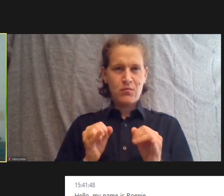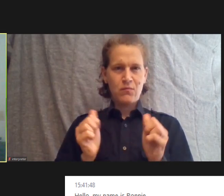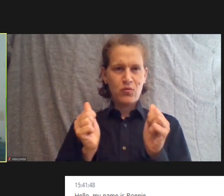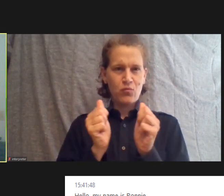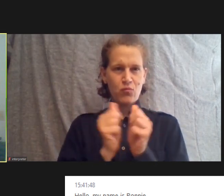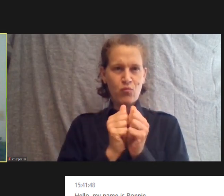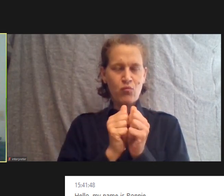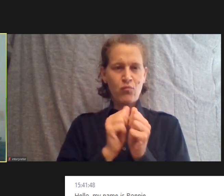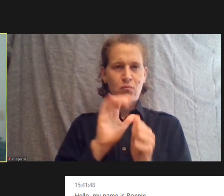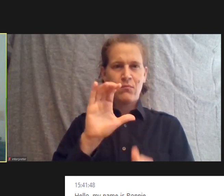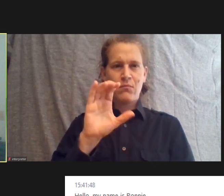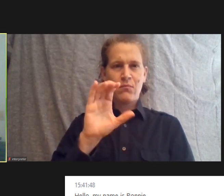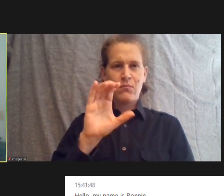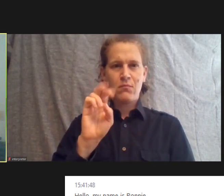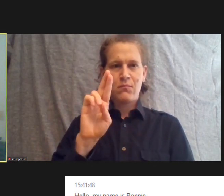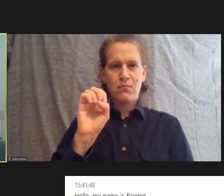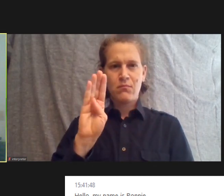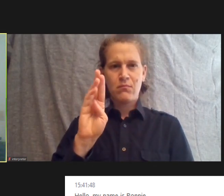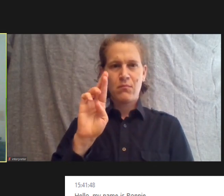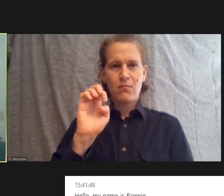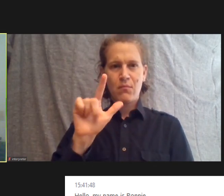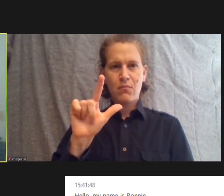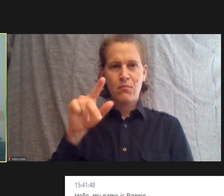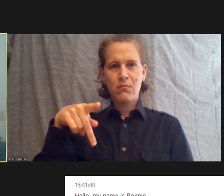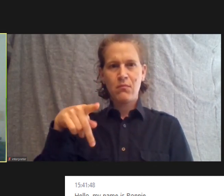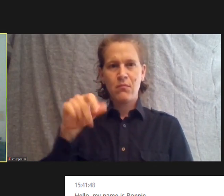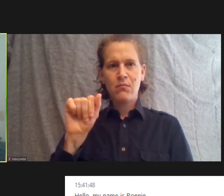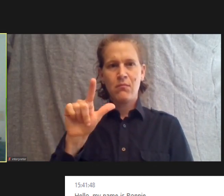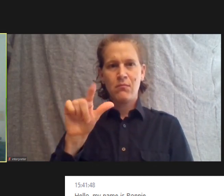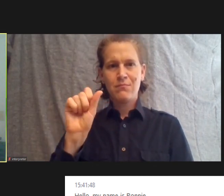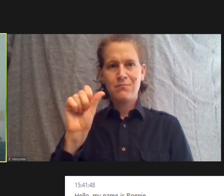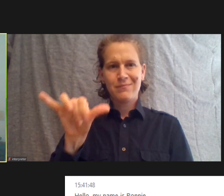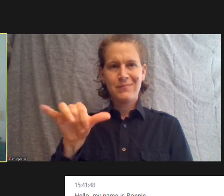cerebral palsy. I can't drive.